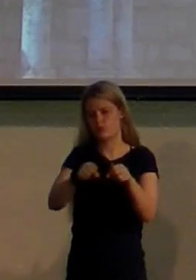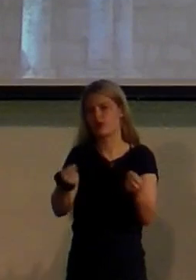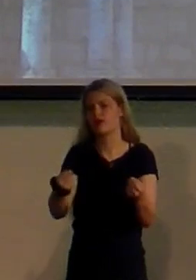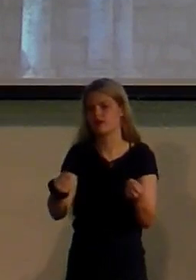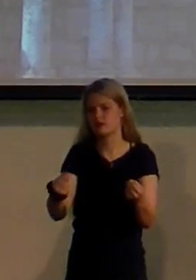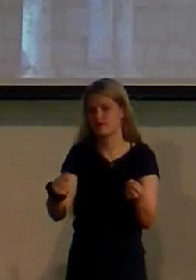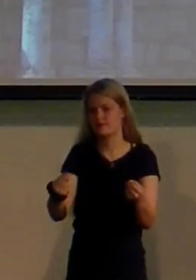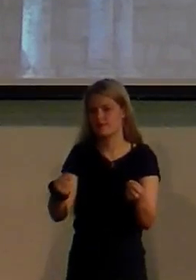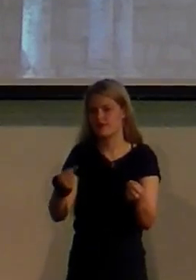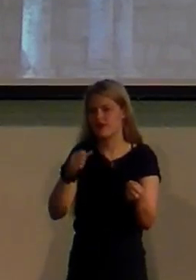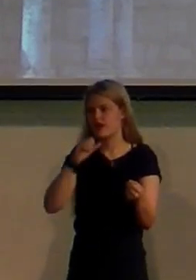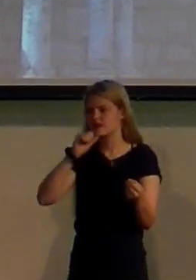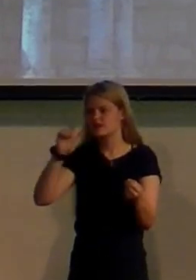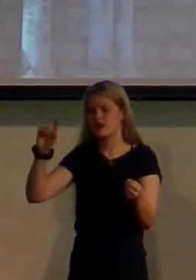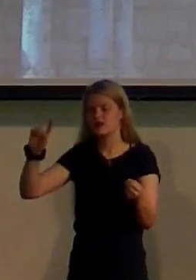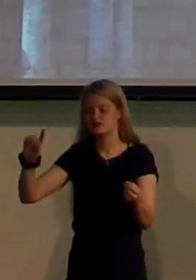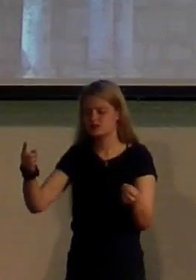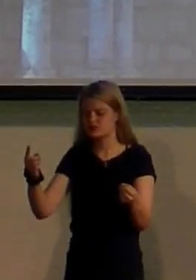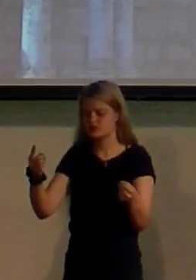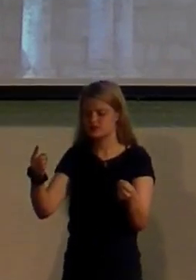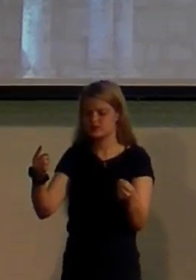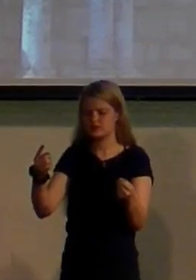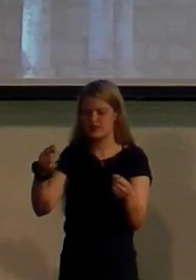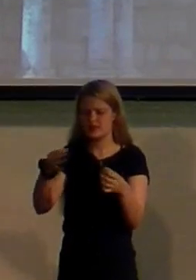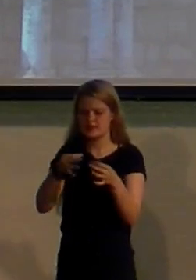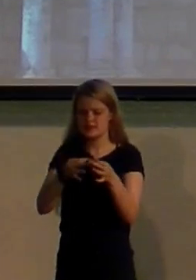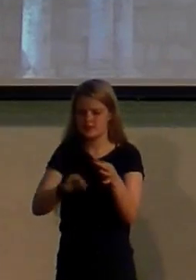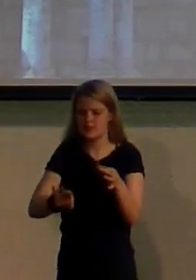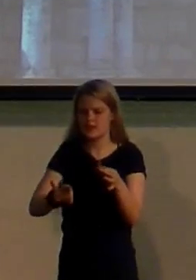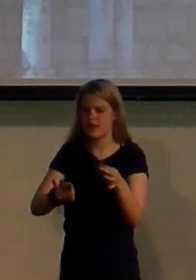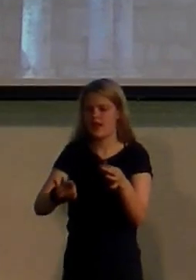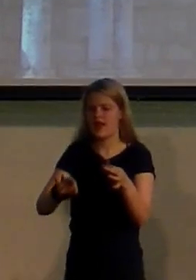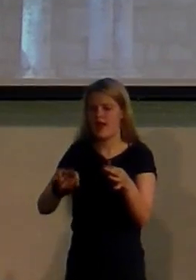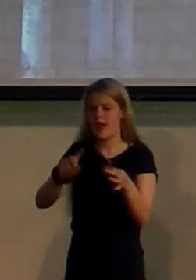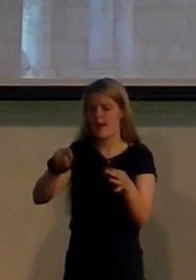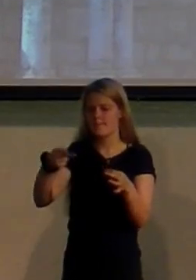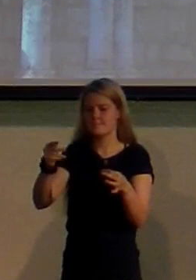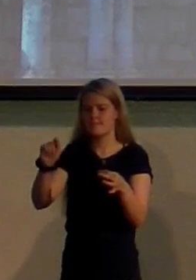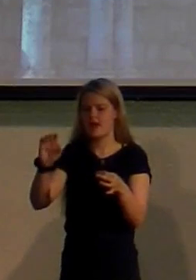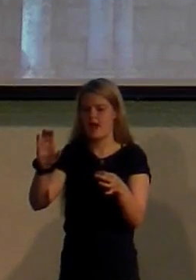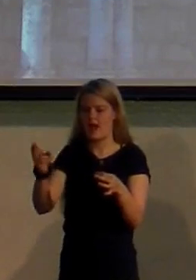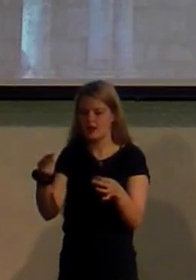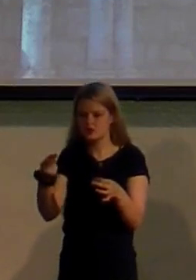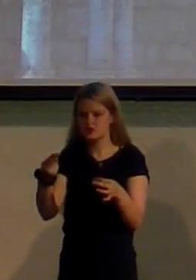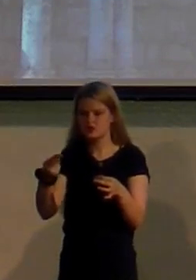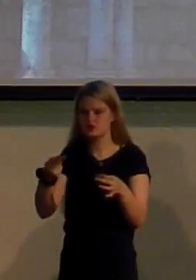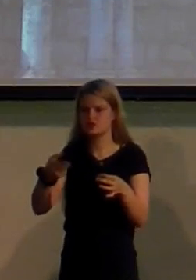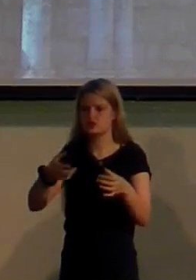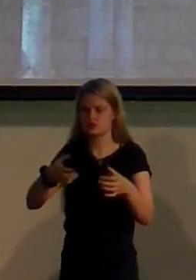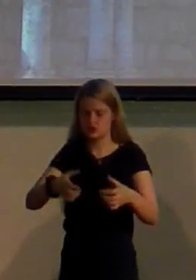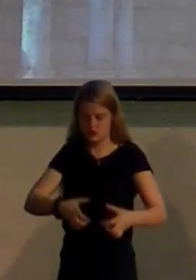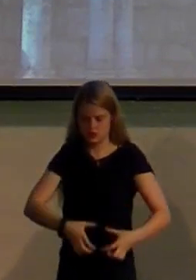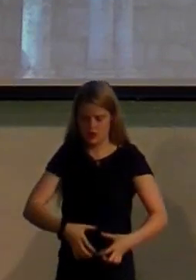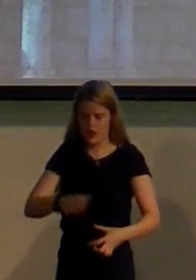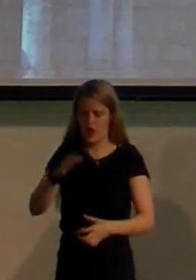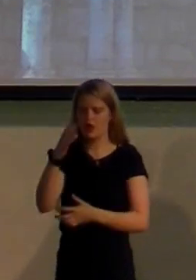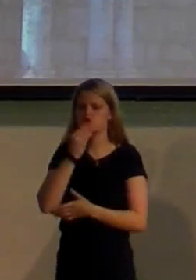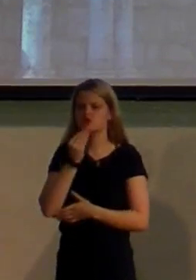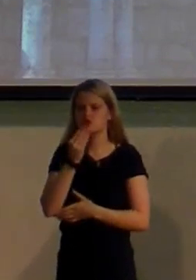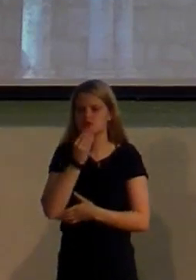simply a patch on Judaism, but rather it's going to take shape. It's going to develop. It's going to grow. It's going to